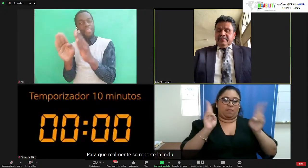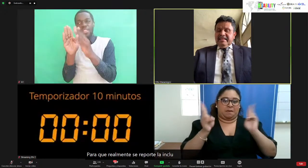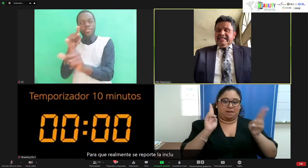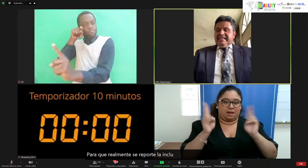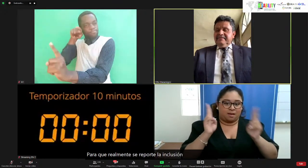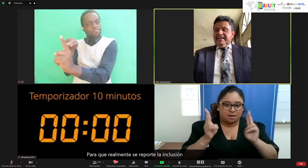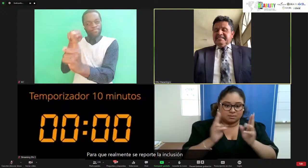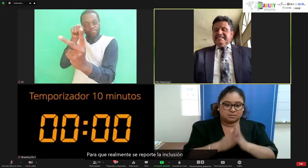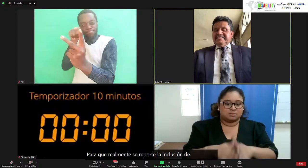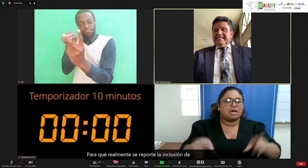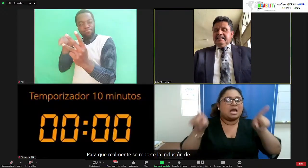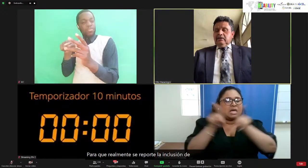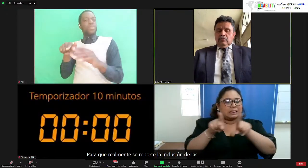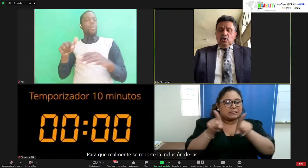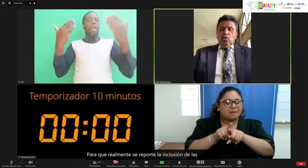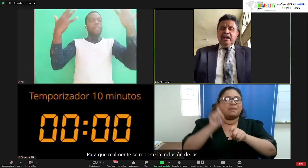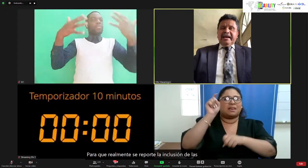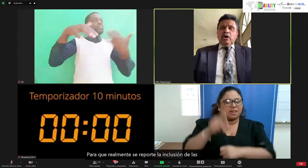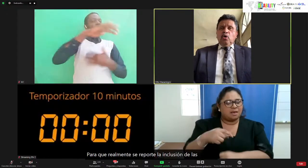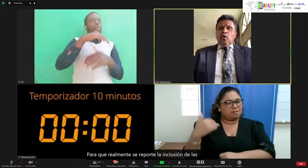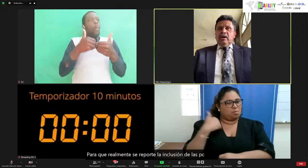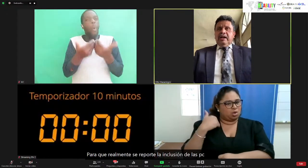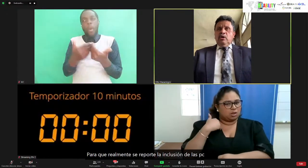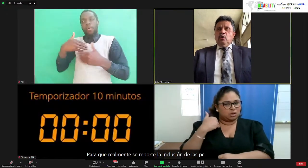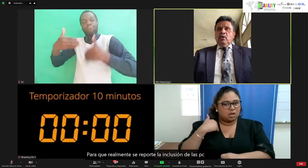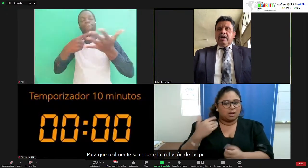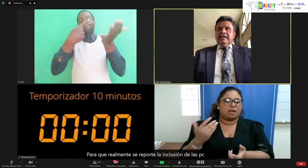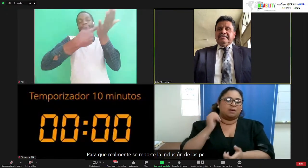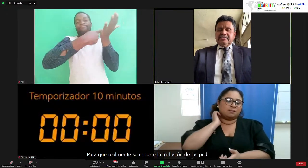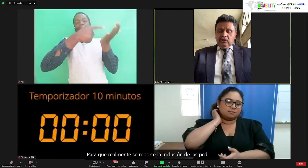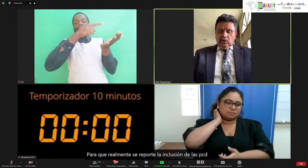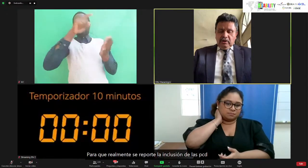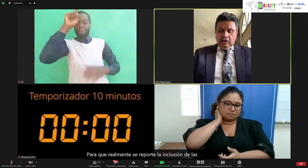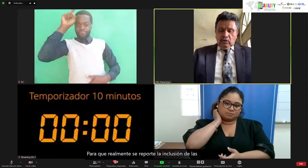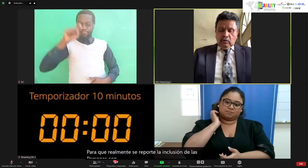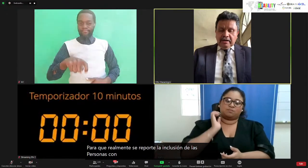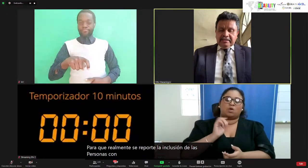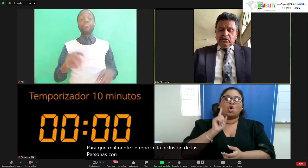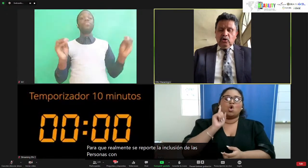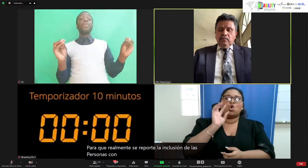actions as well as there should be